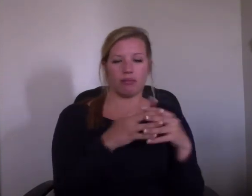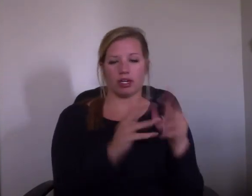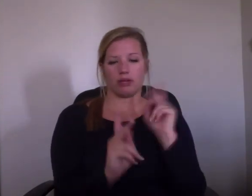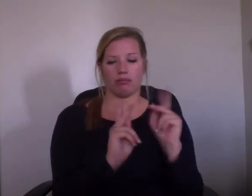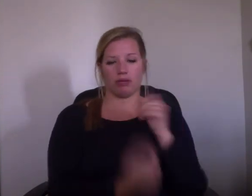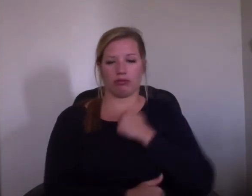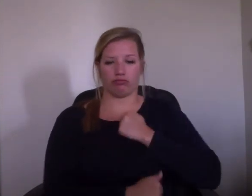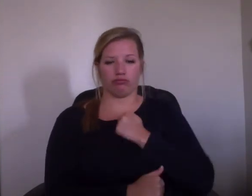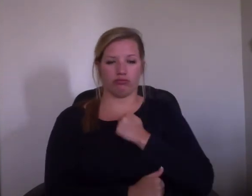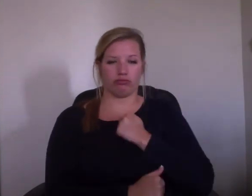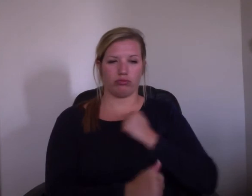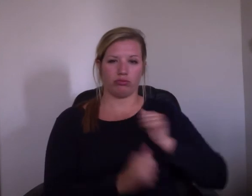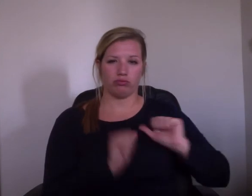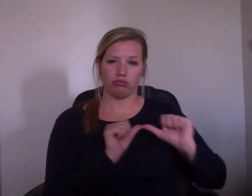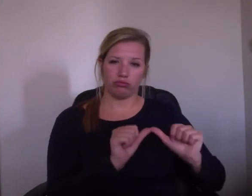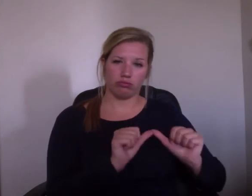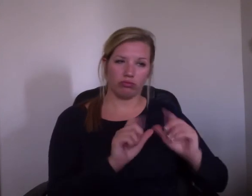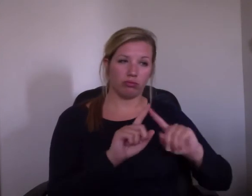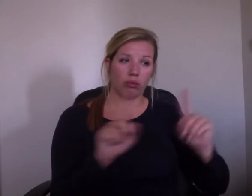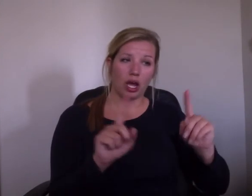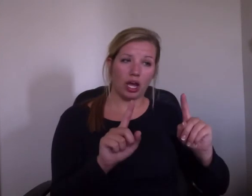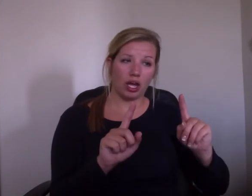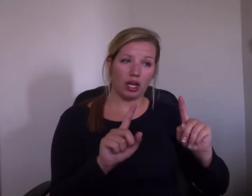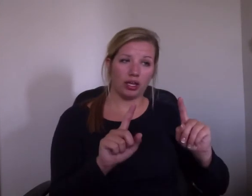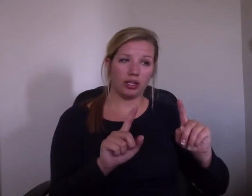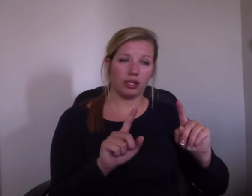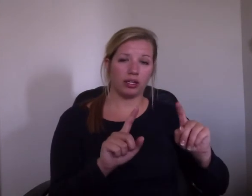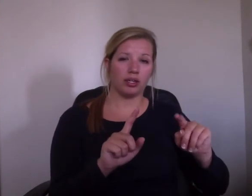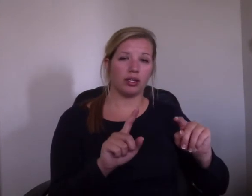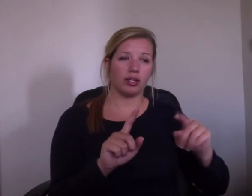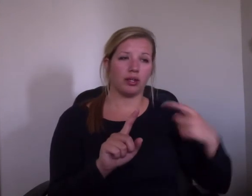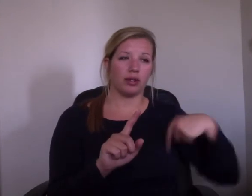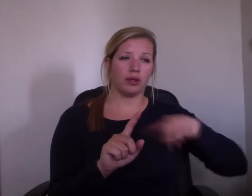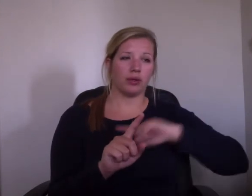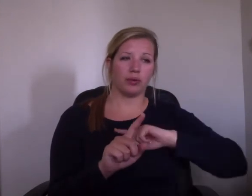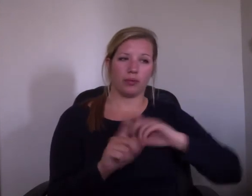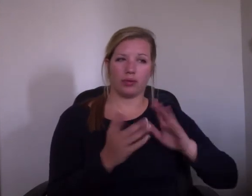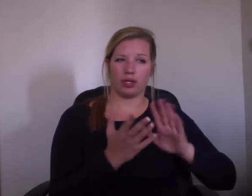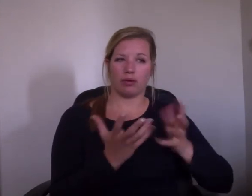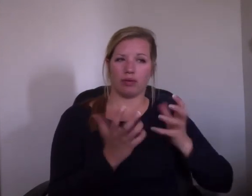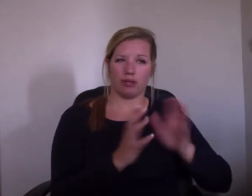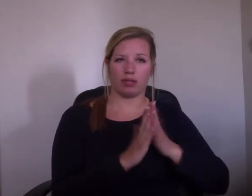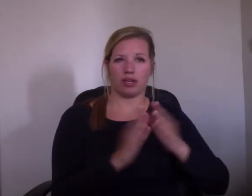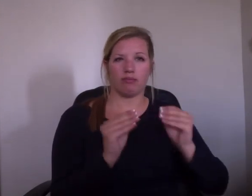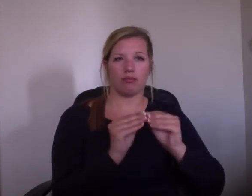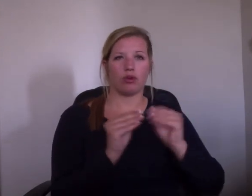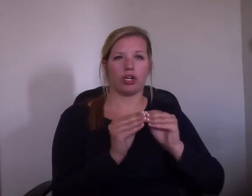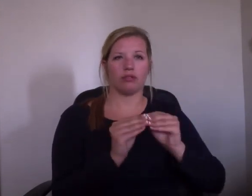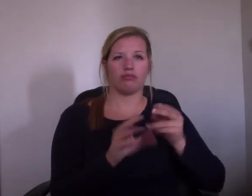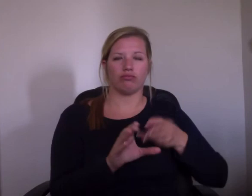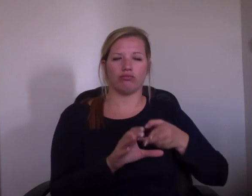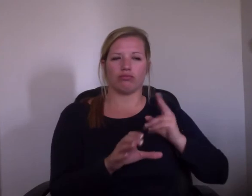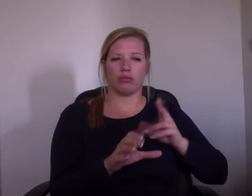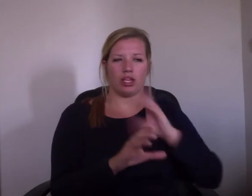put more of the burden on the Vietnamese people themselves, the Vietnamese soldiers, the Vietnamese citizens. So we're going to